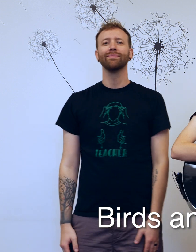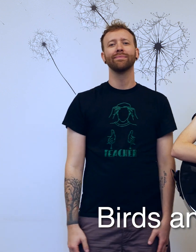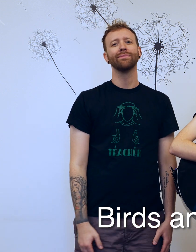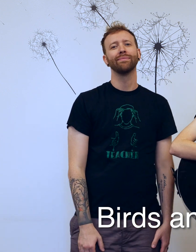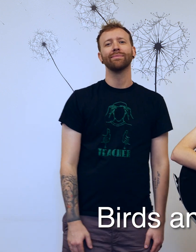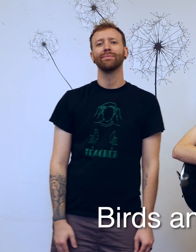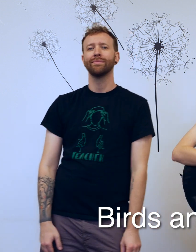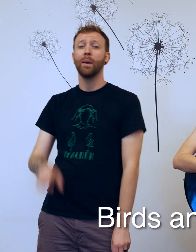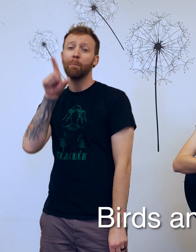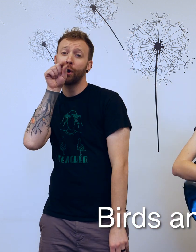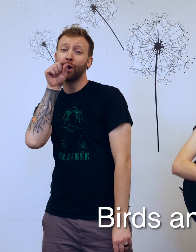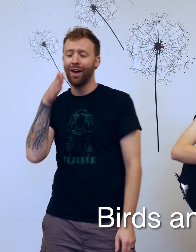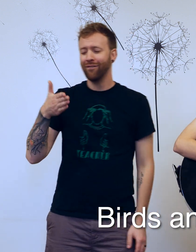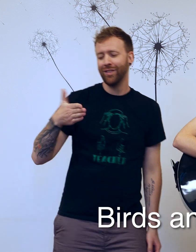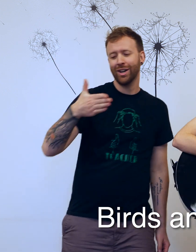birds and fish.